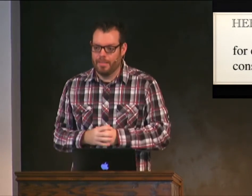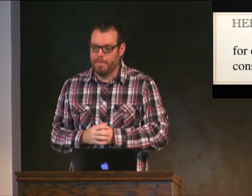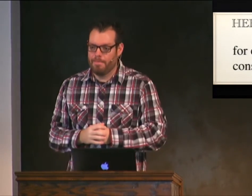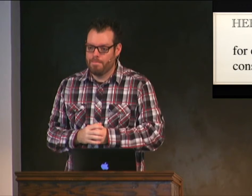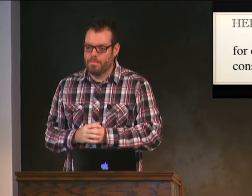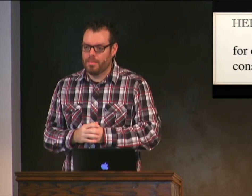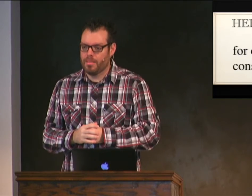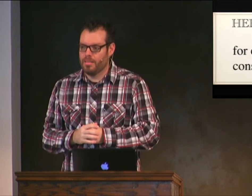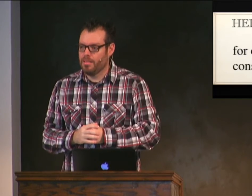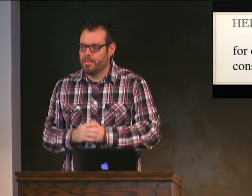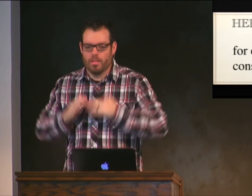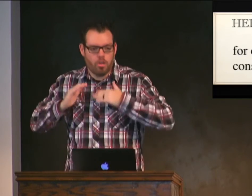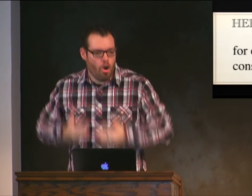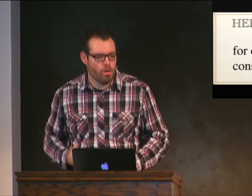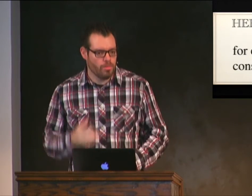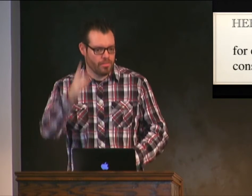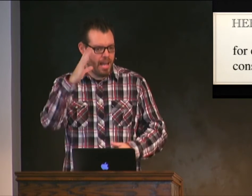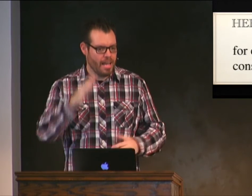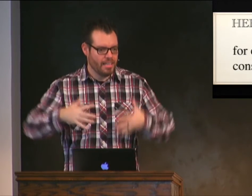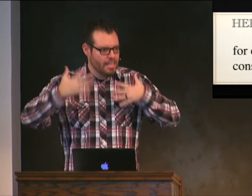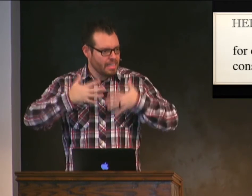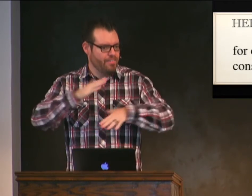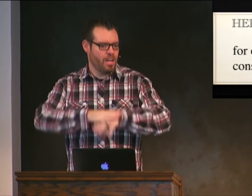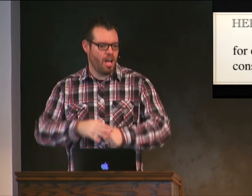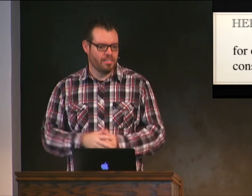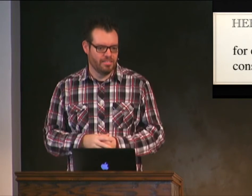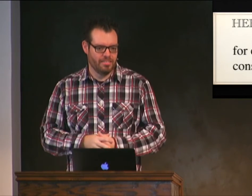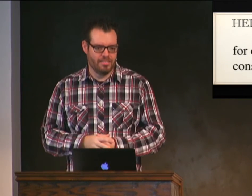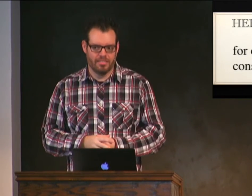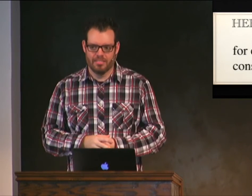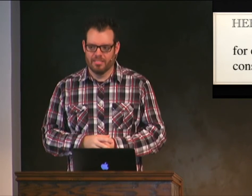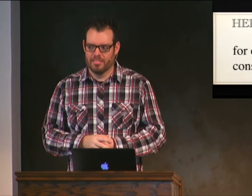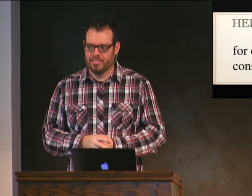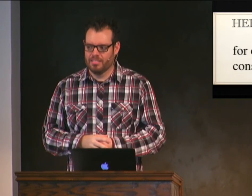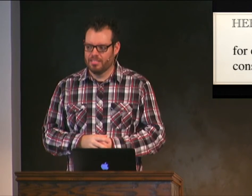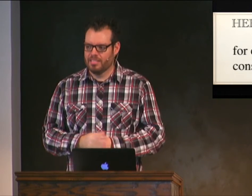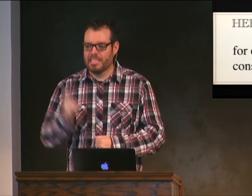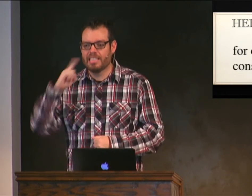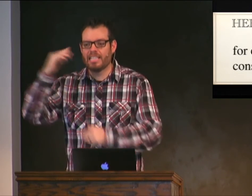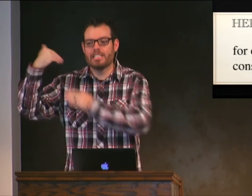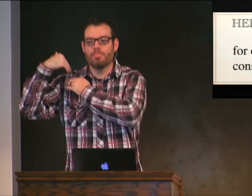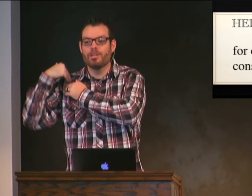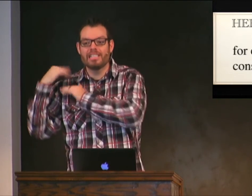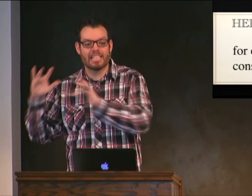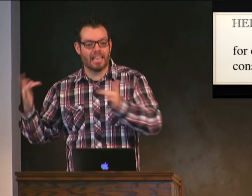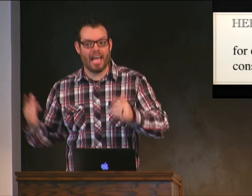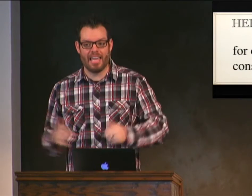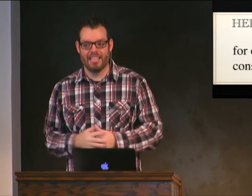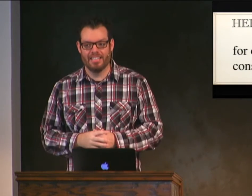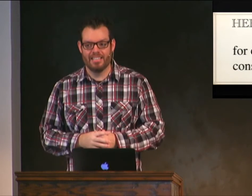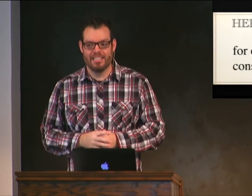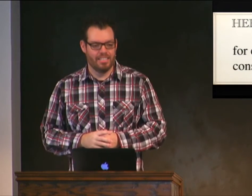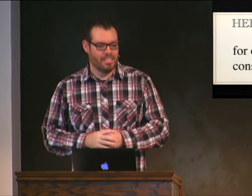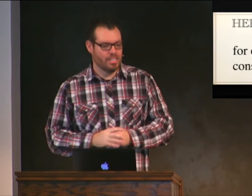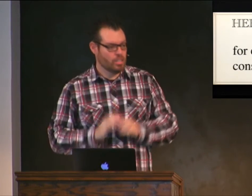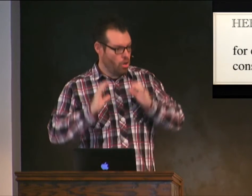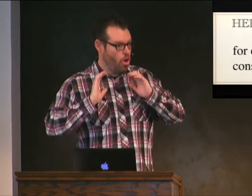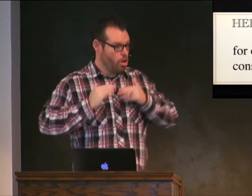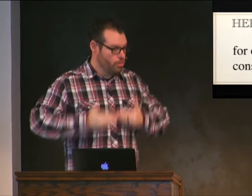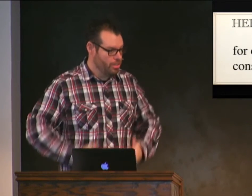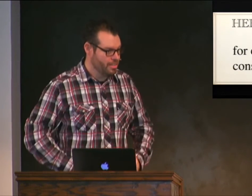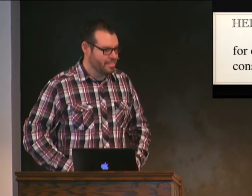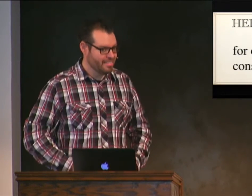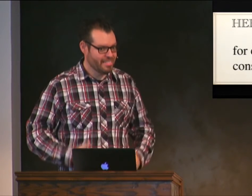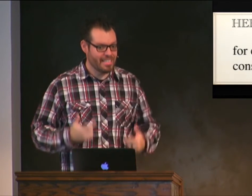continually. The armor of God. Leave it on. He said His burden is light. So